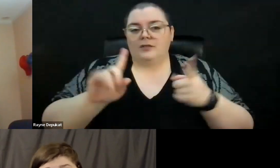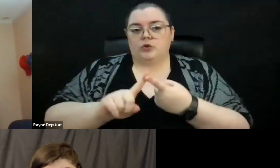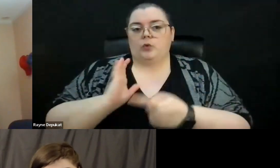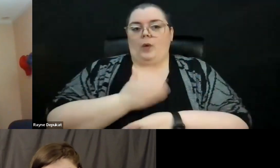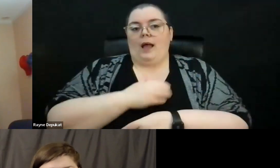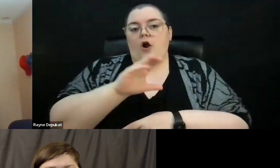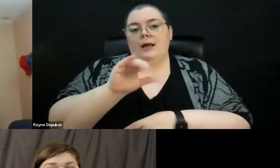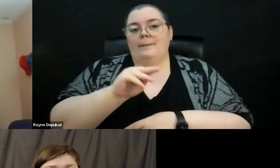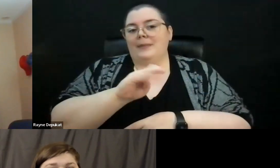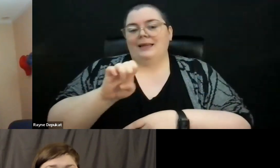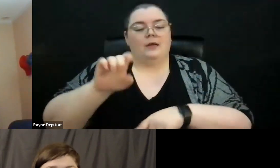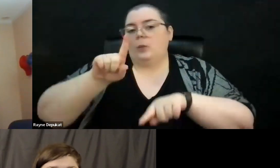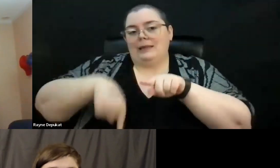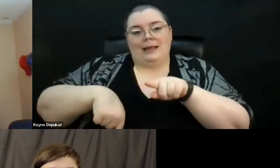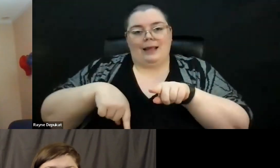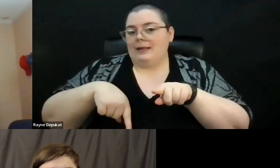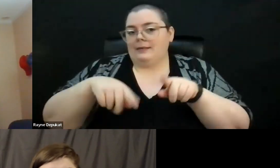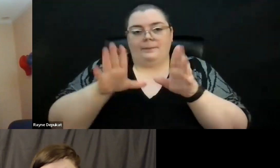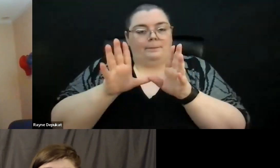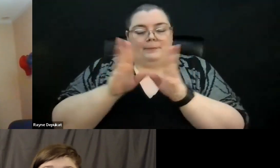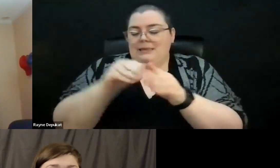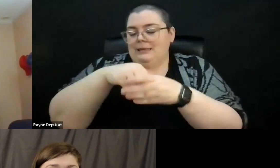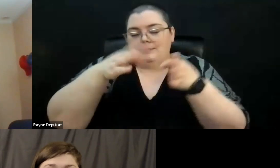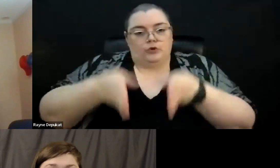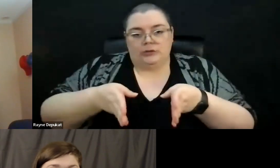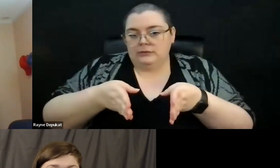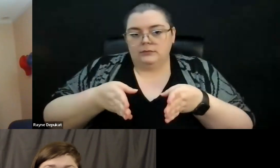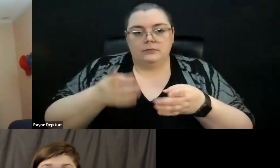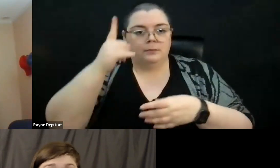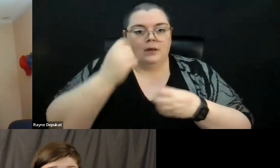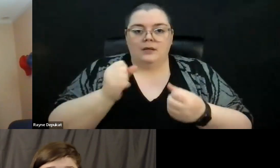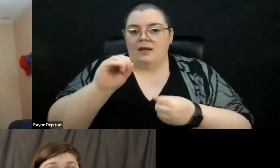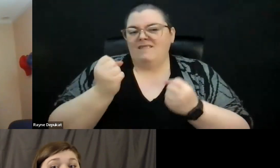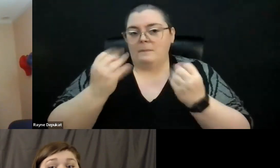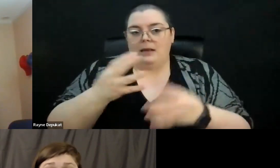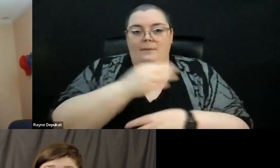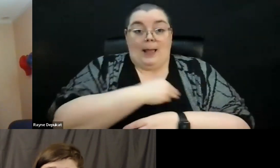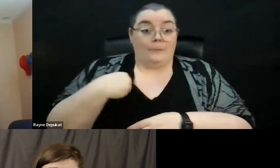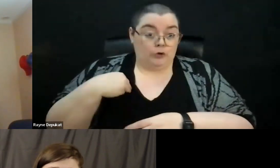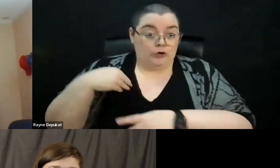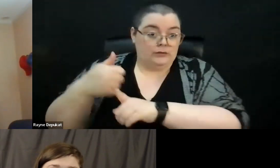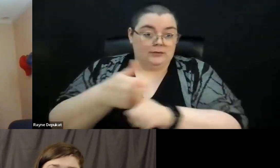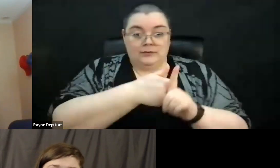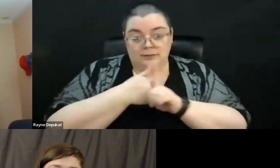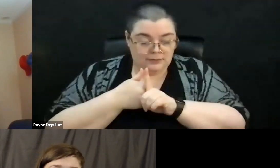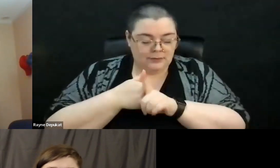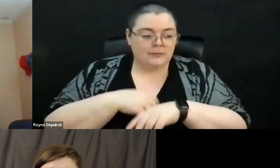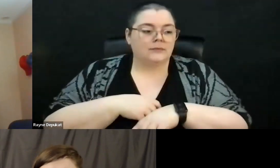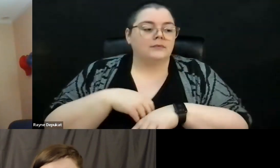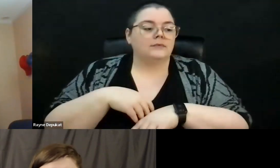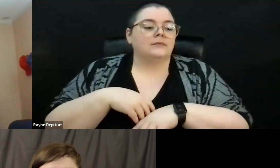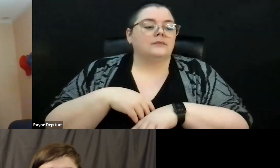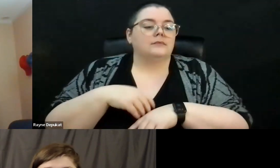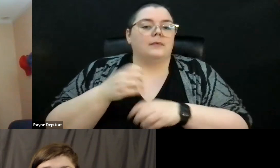to these meetings. So it's obvious to our committee that we cannot meet in person because